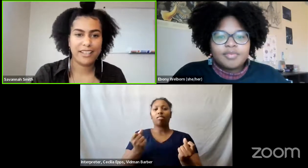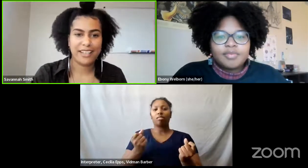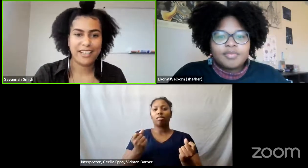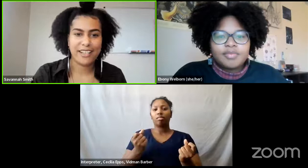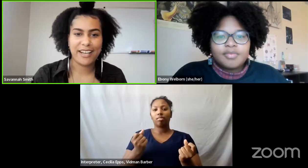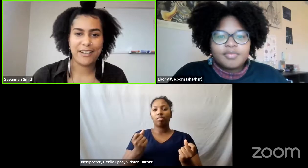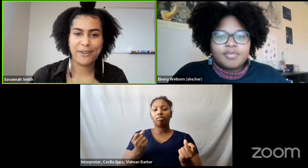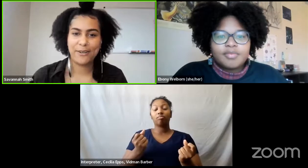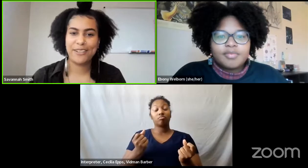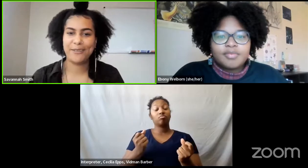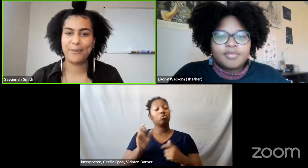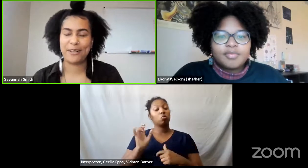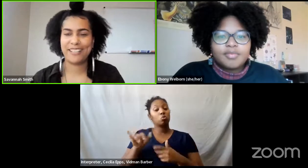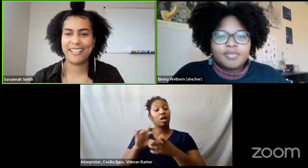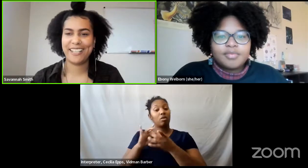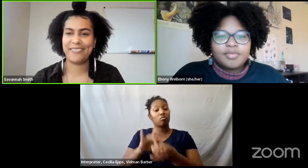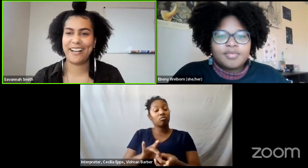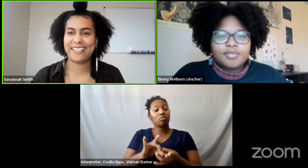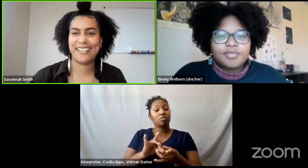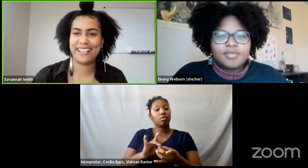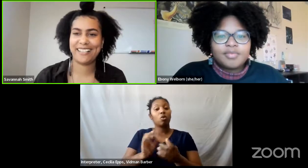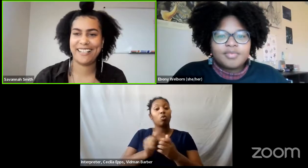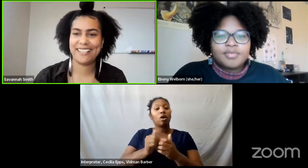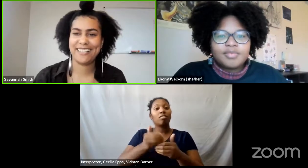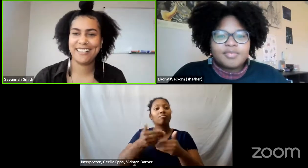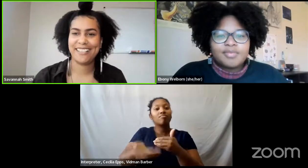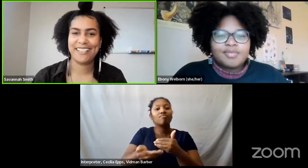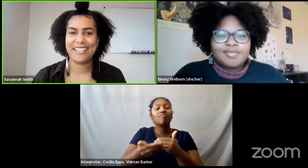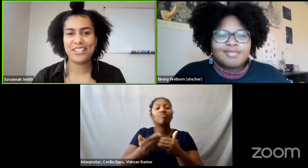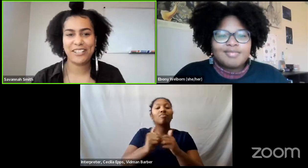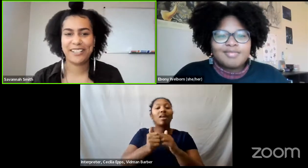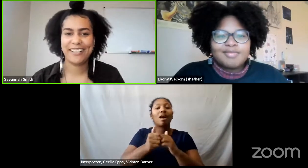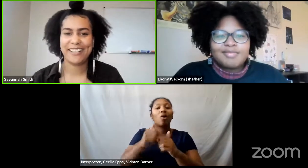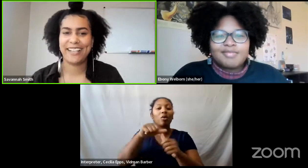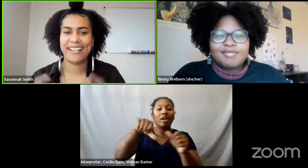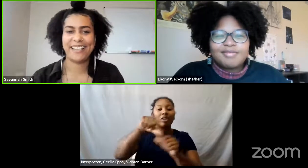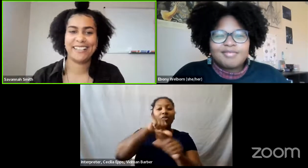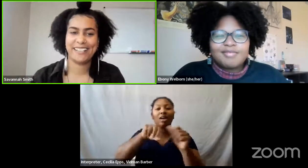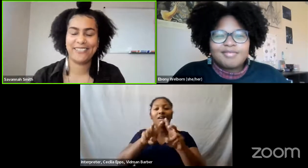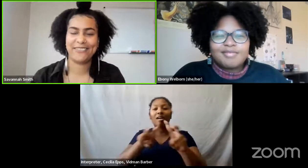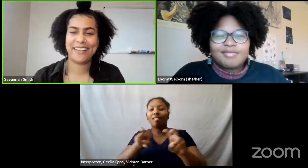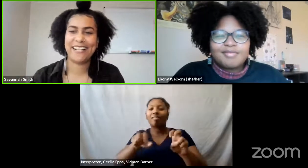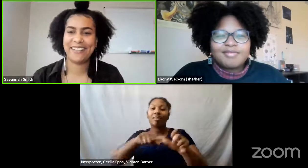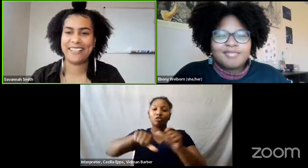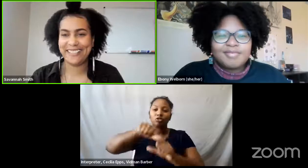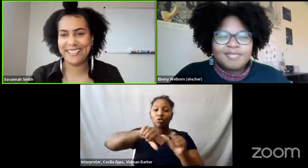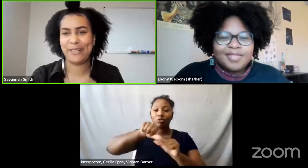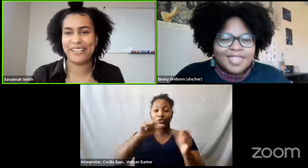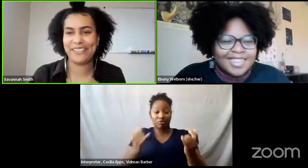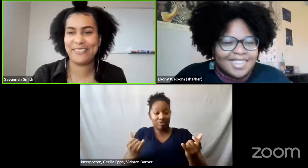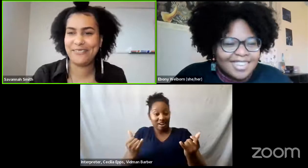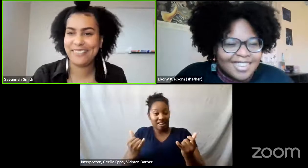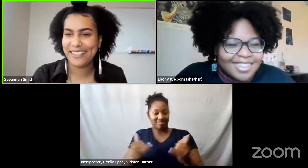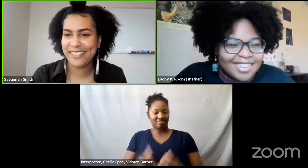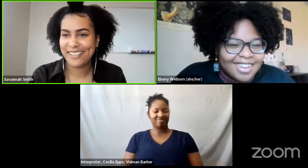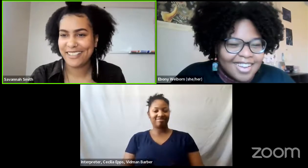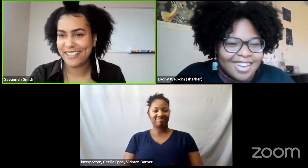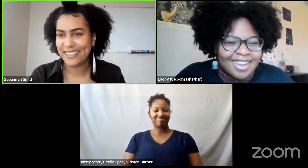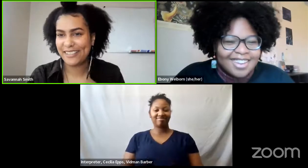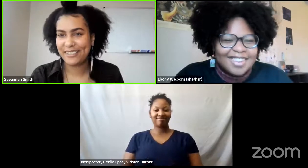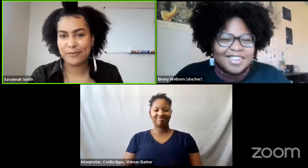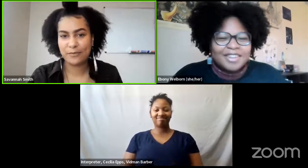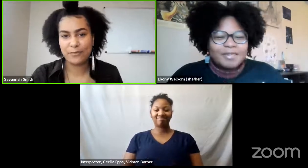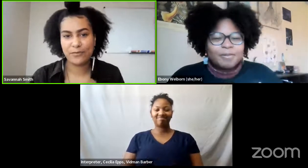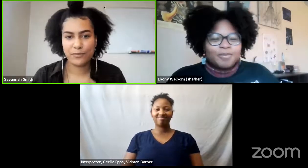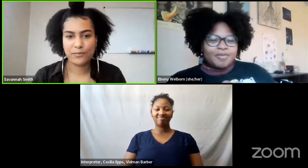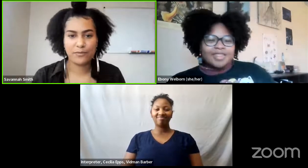bit into how we're going to interact and analyze each other right now in this breakout